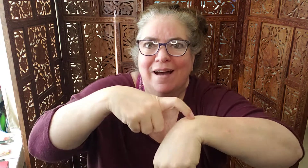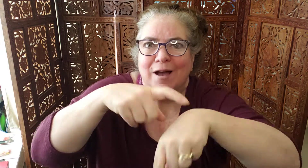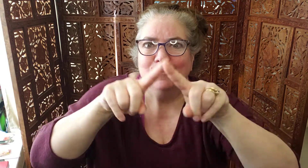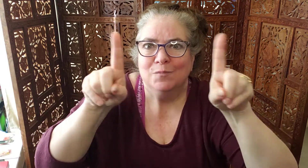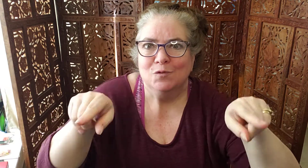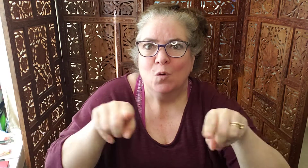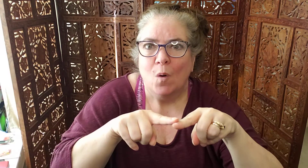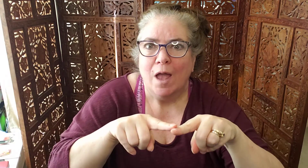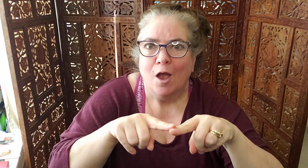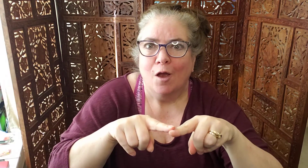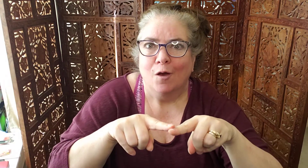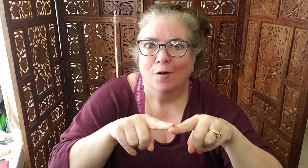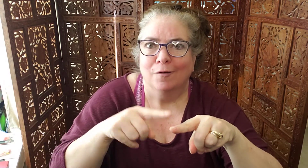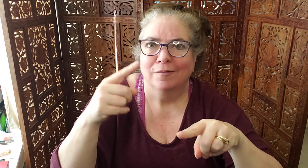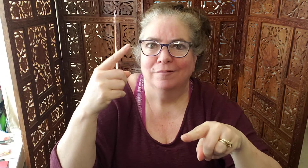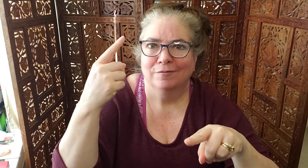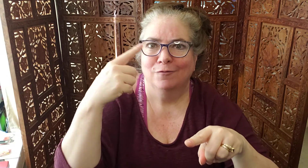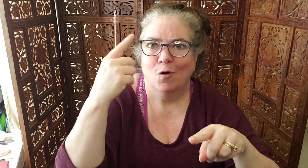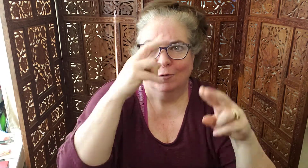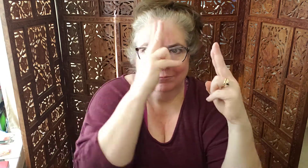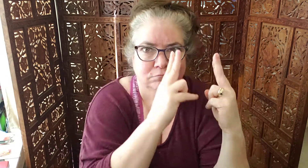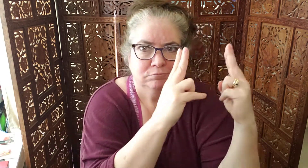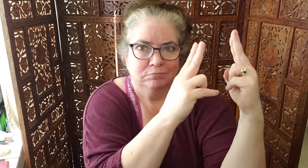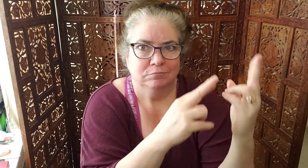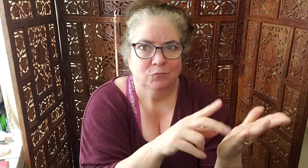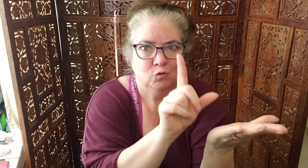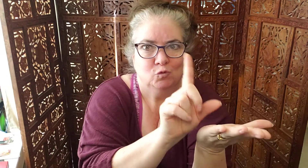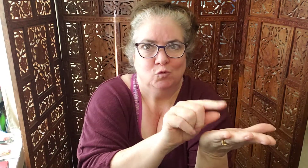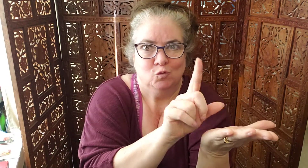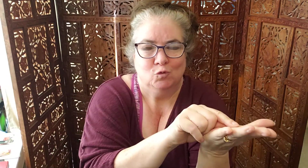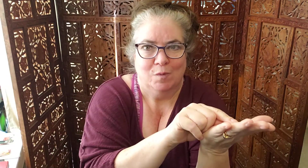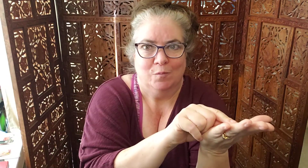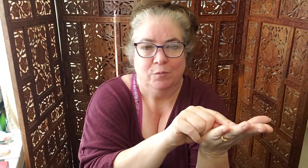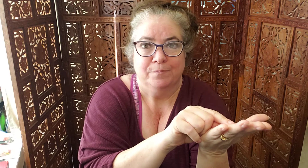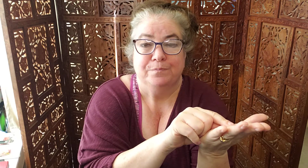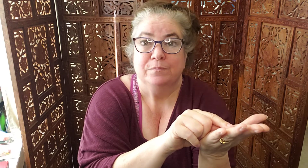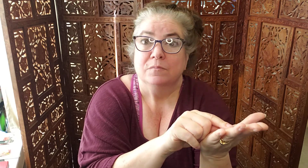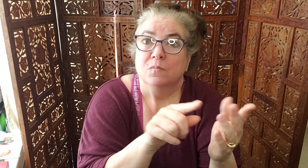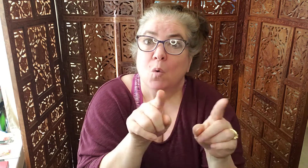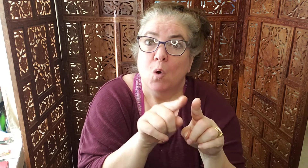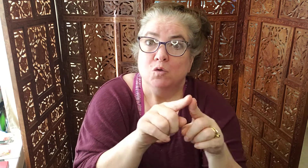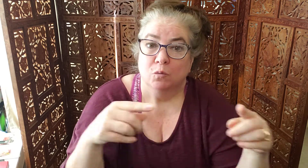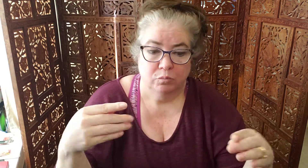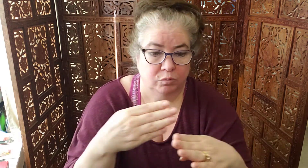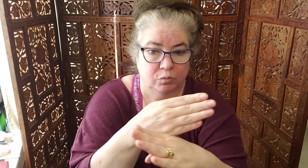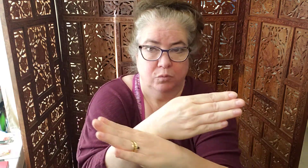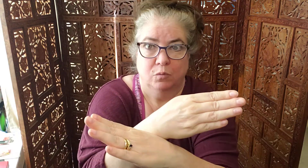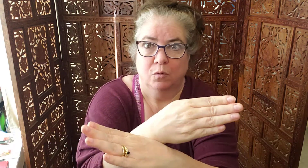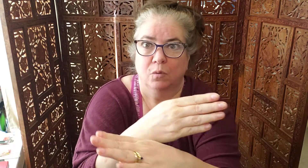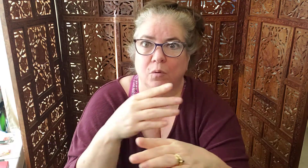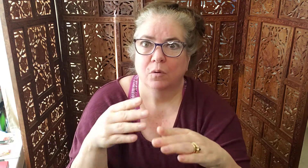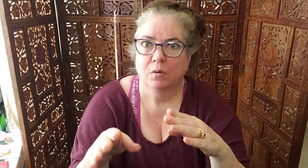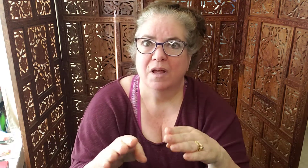then when the subway station opened there 6 months later, bringing in visitors from all over the city,